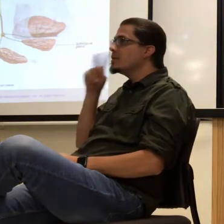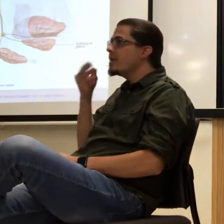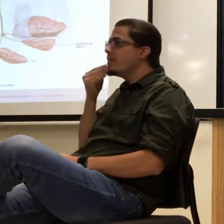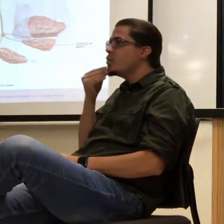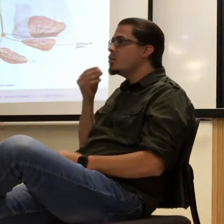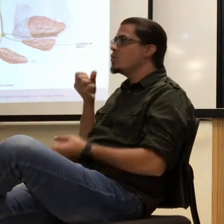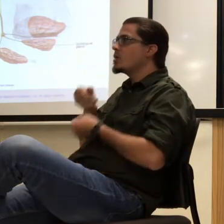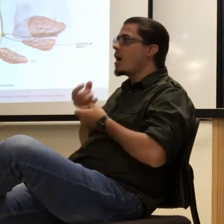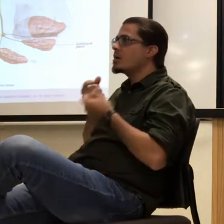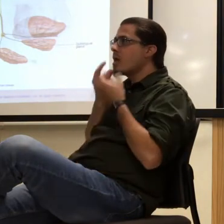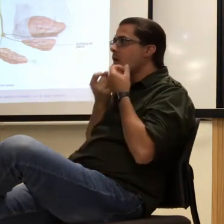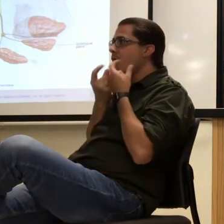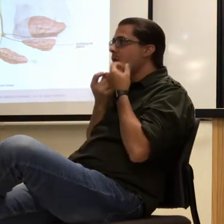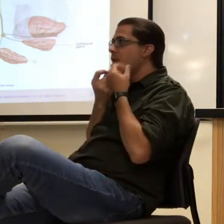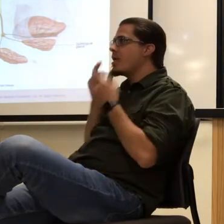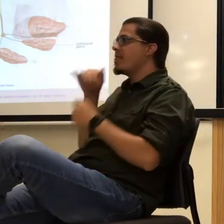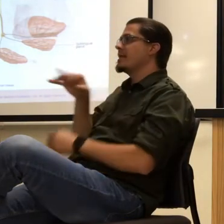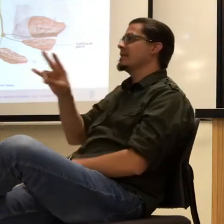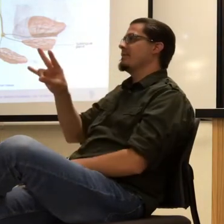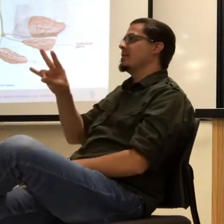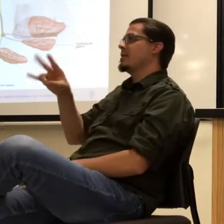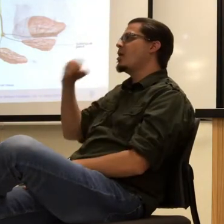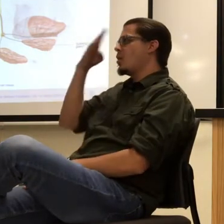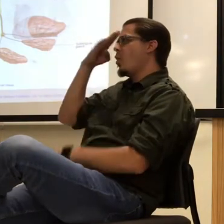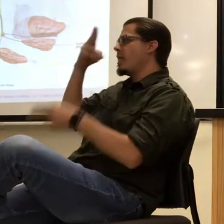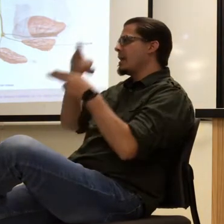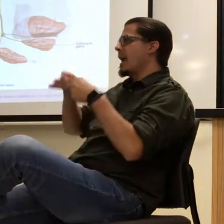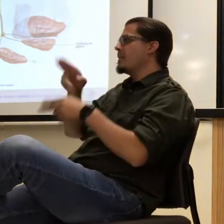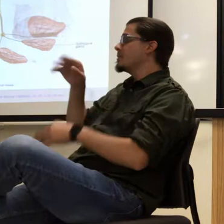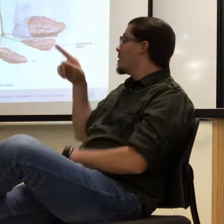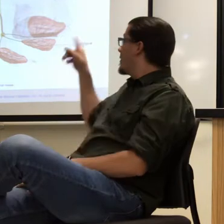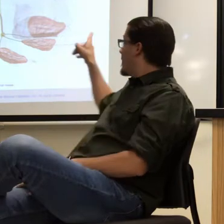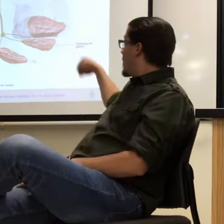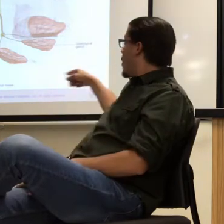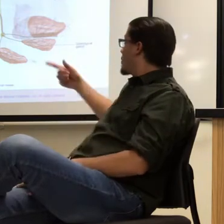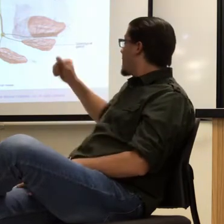Okay, so that's 7. Know the names of those glands,